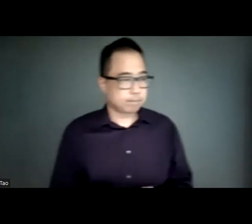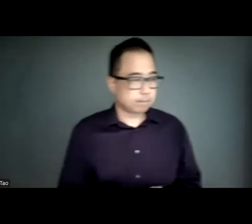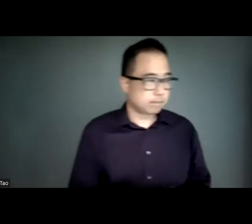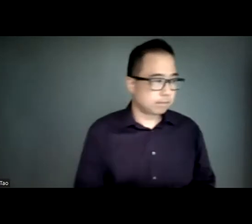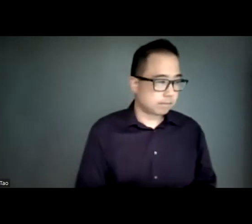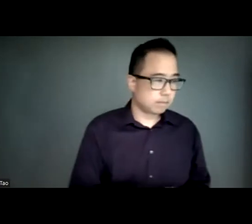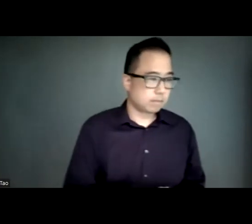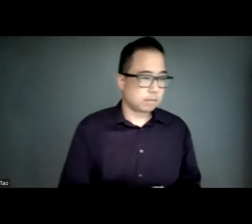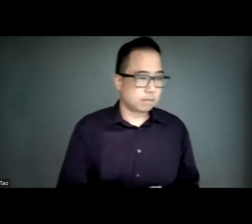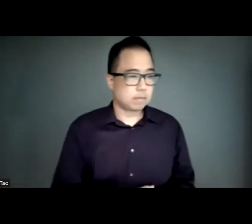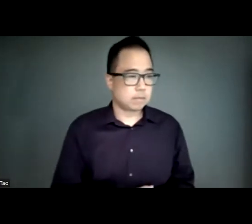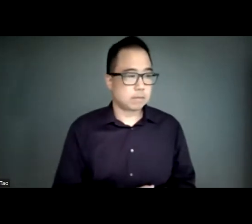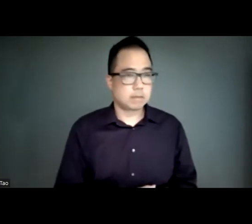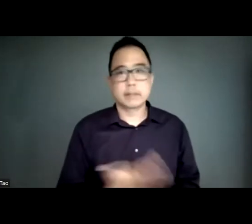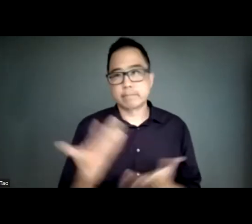mask mandates being lifted.